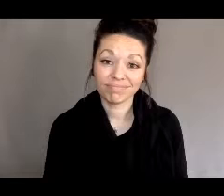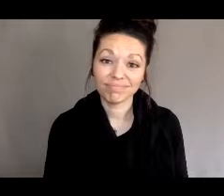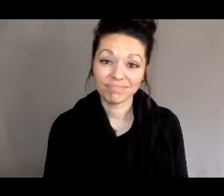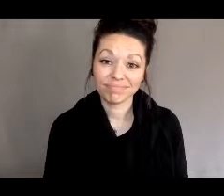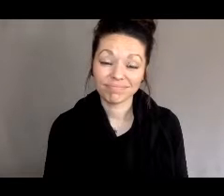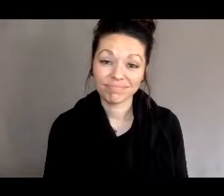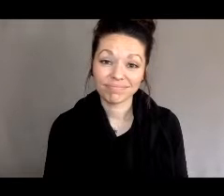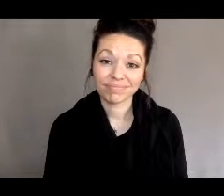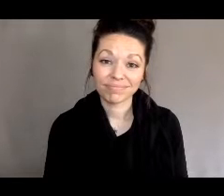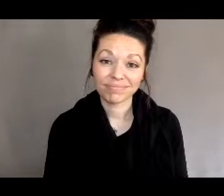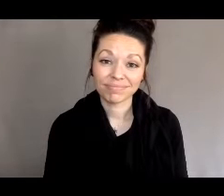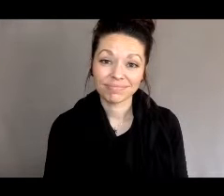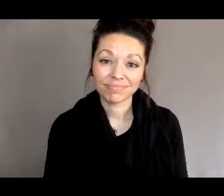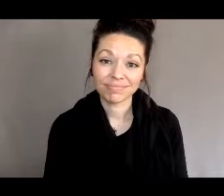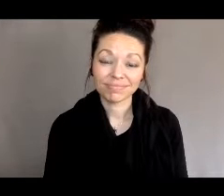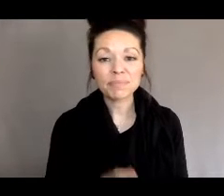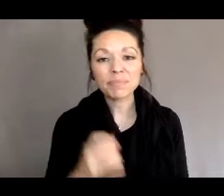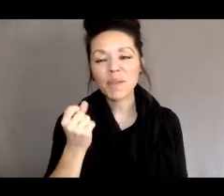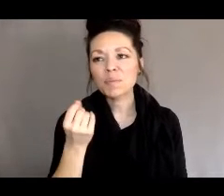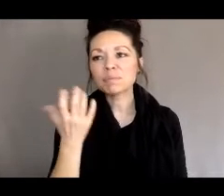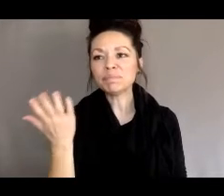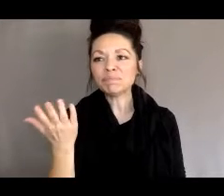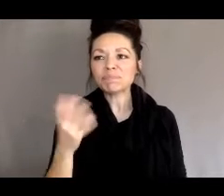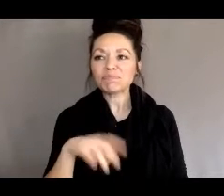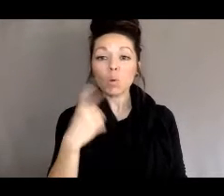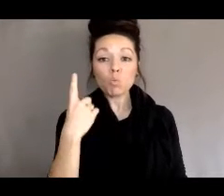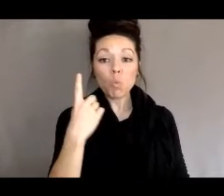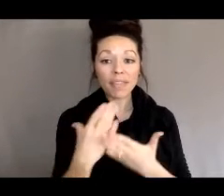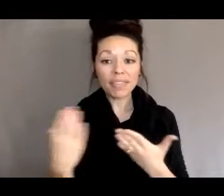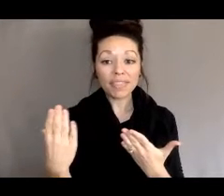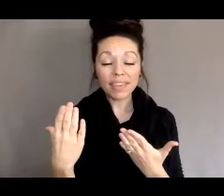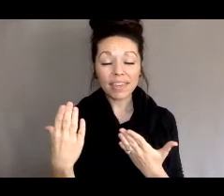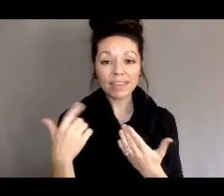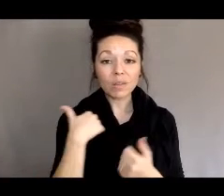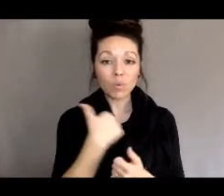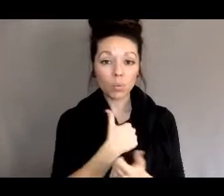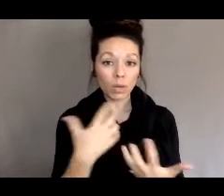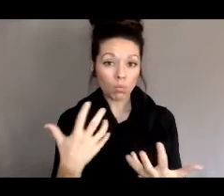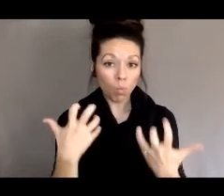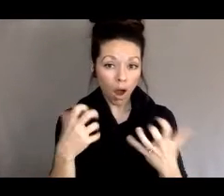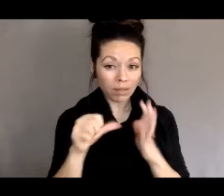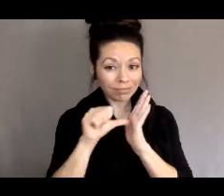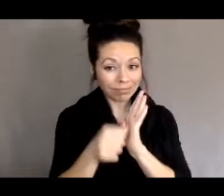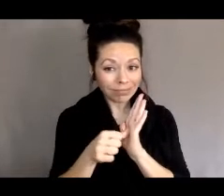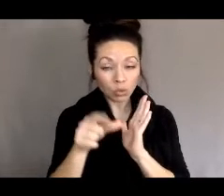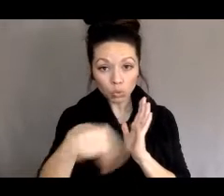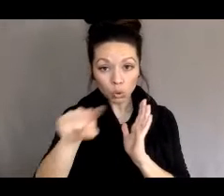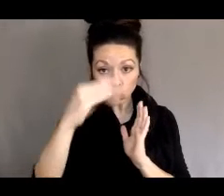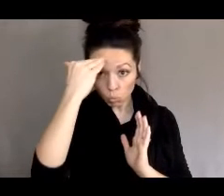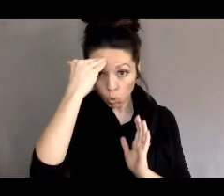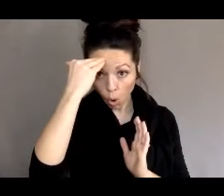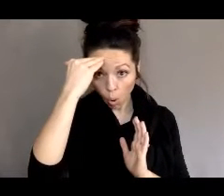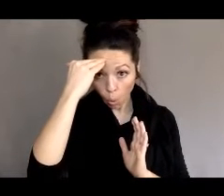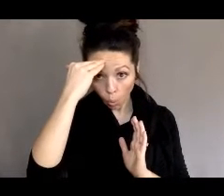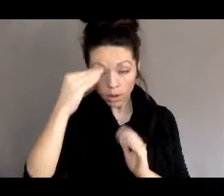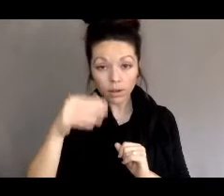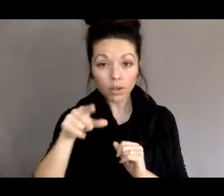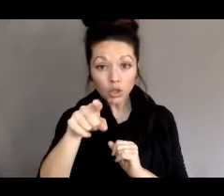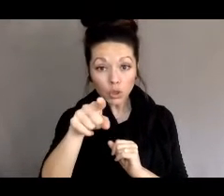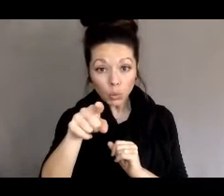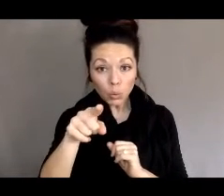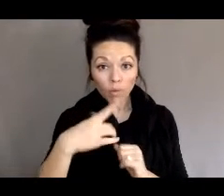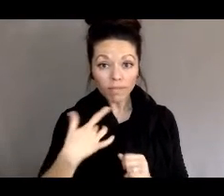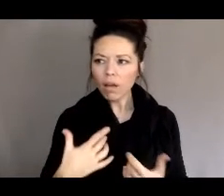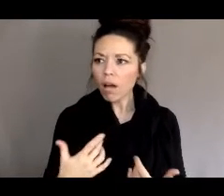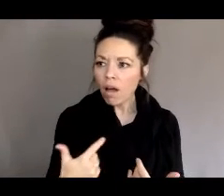So, but one of the things that we want to make sure that you all know is you too can have